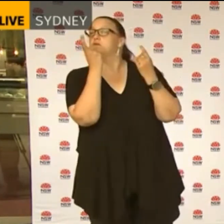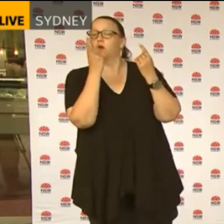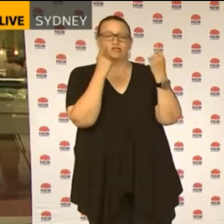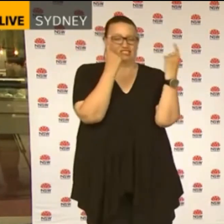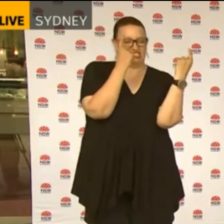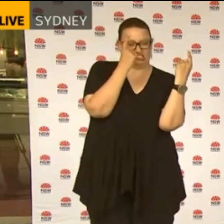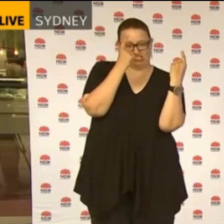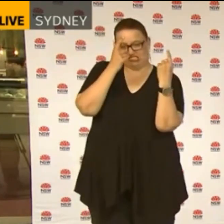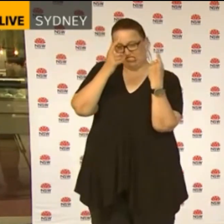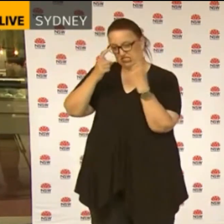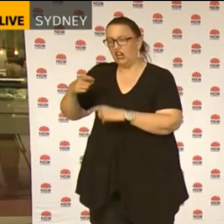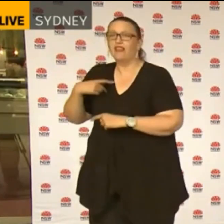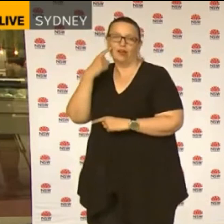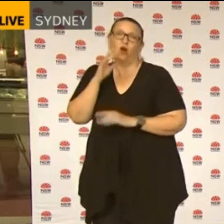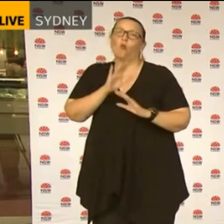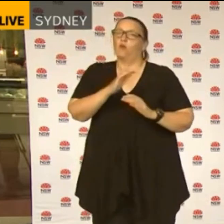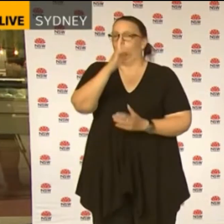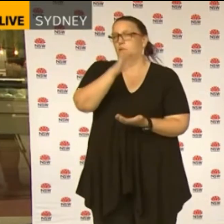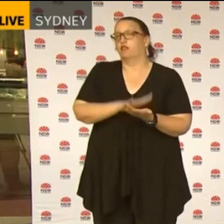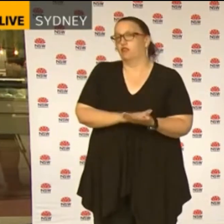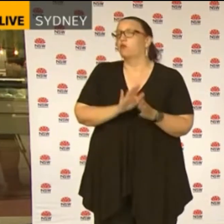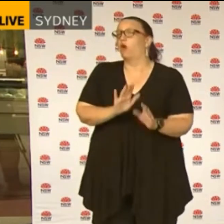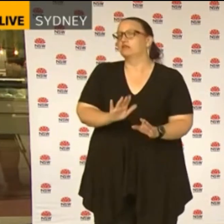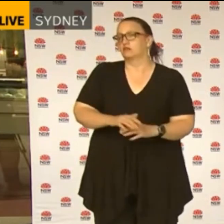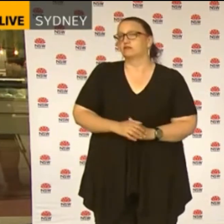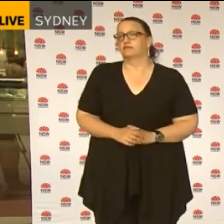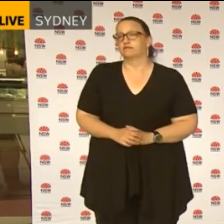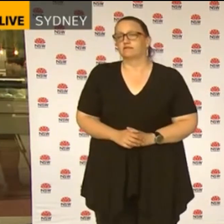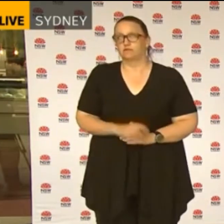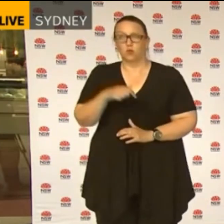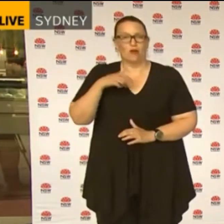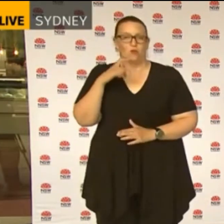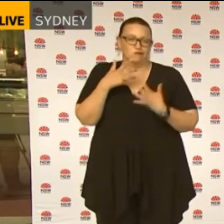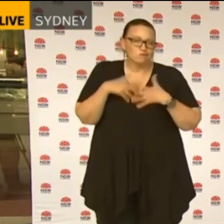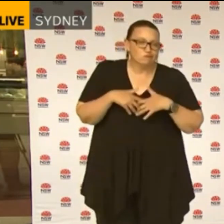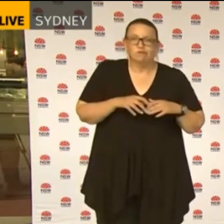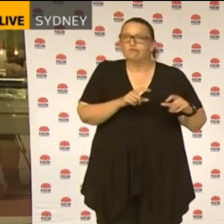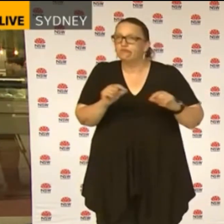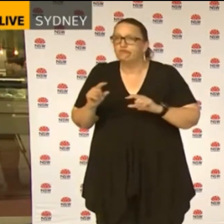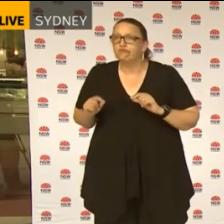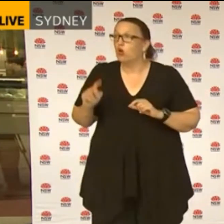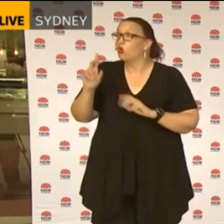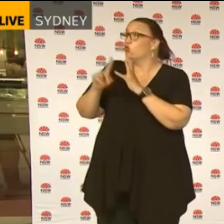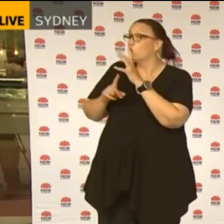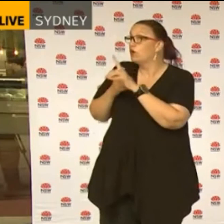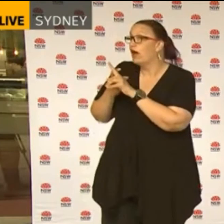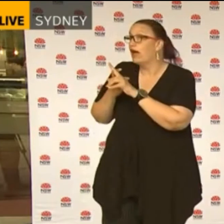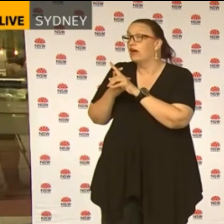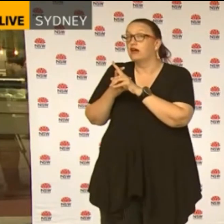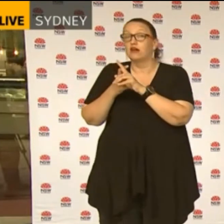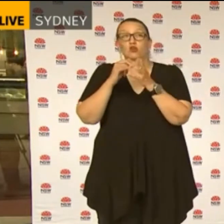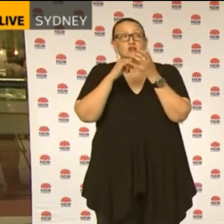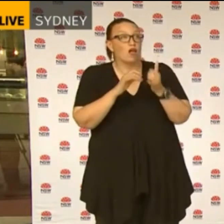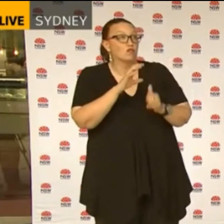about all those things in the month pause that we have. We need to think about what the new strains are doing and what that means in